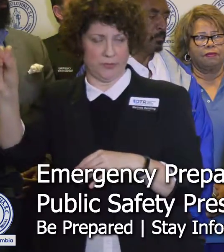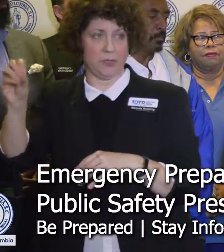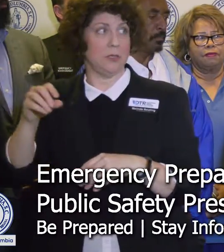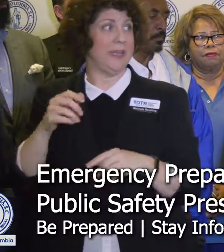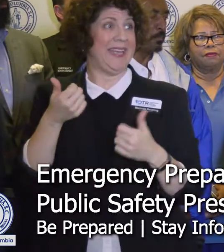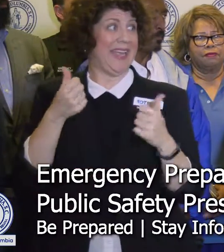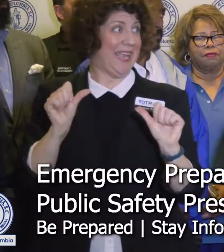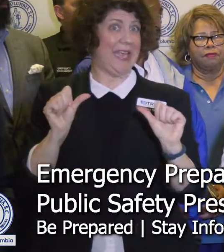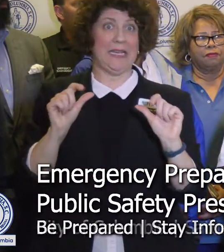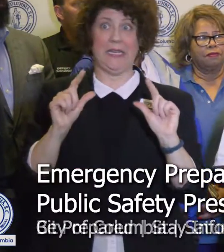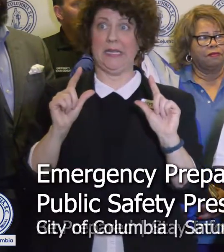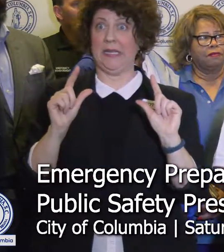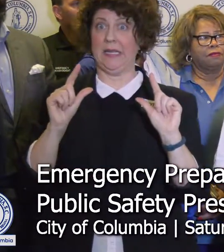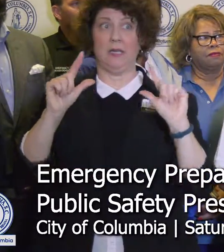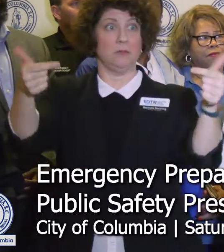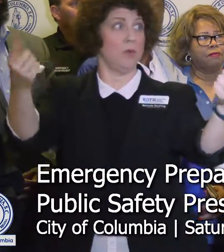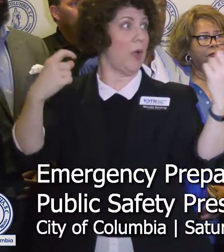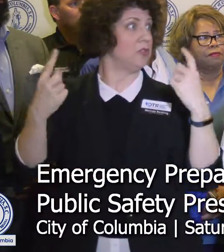545-3300. Any questions?